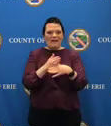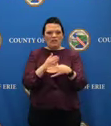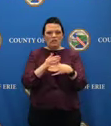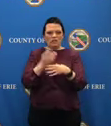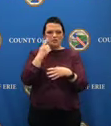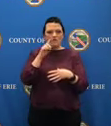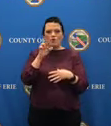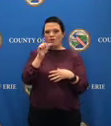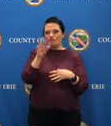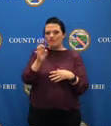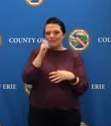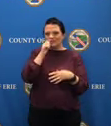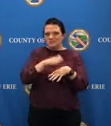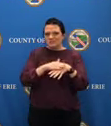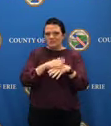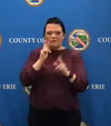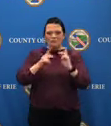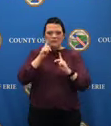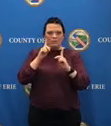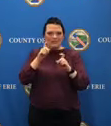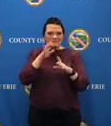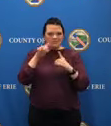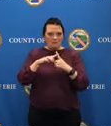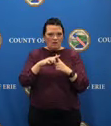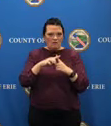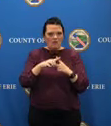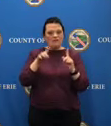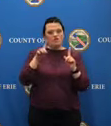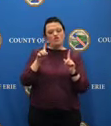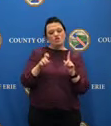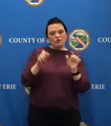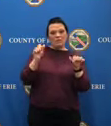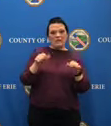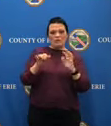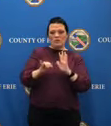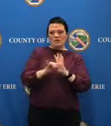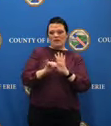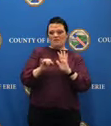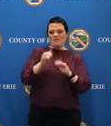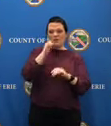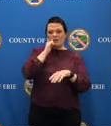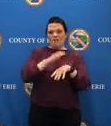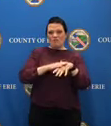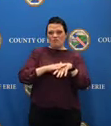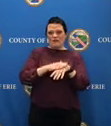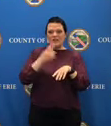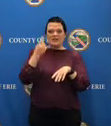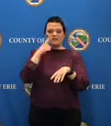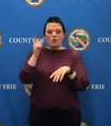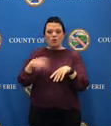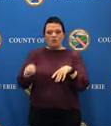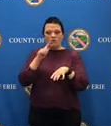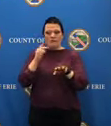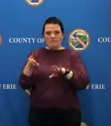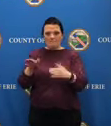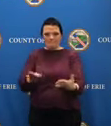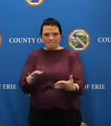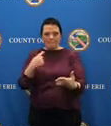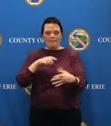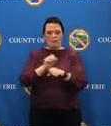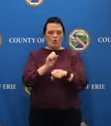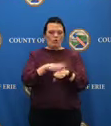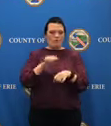individuals that test positive. We should be able to identify the race for those who have deceased. We're working on that,